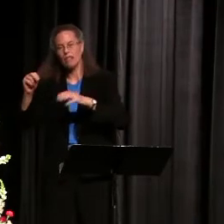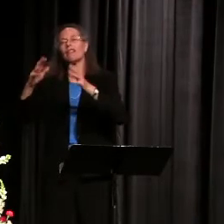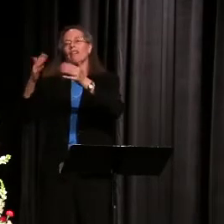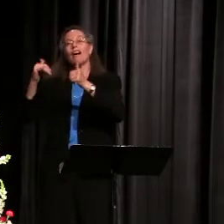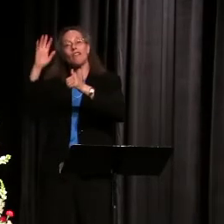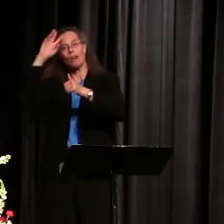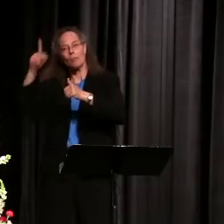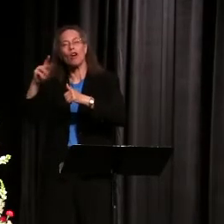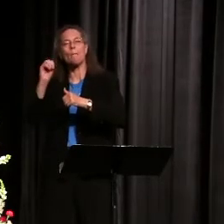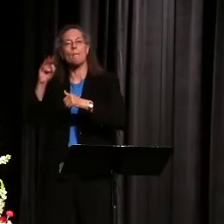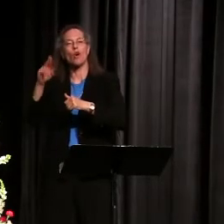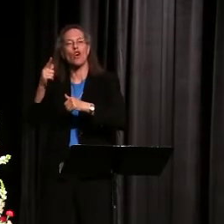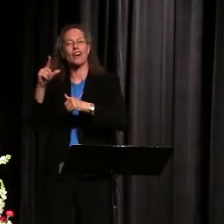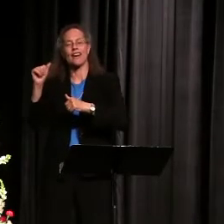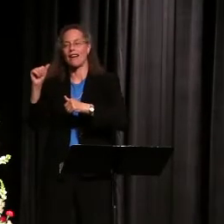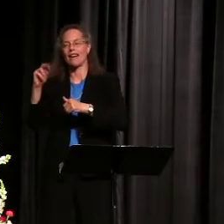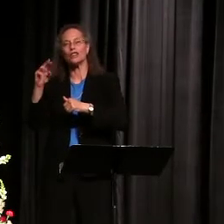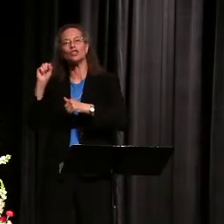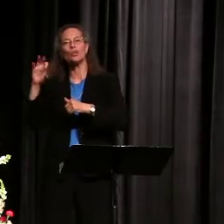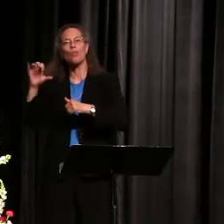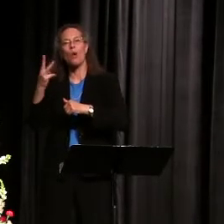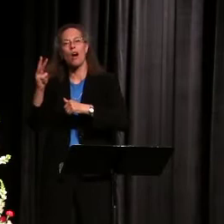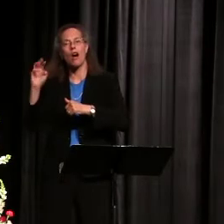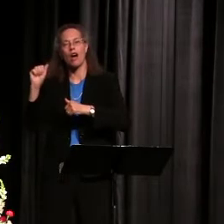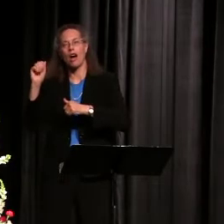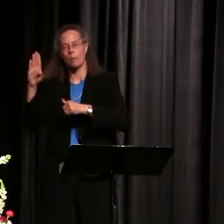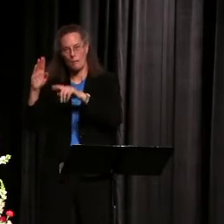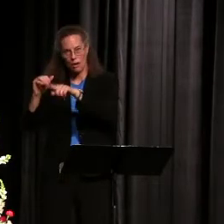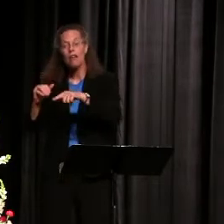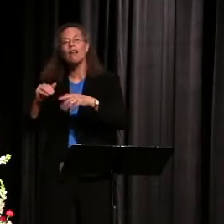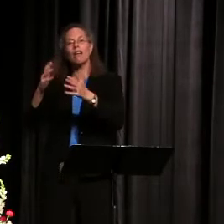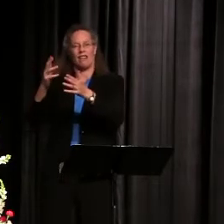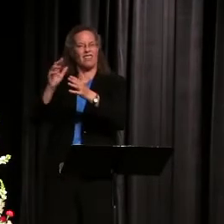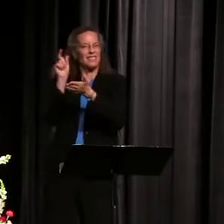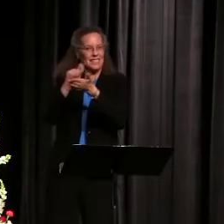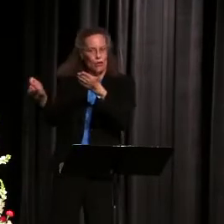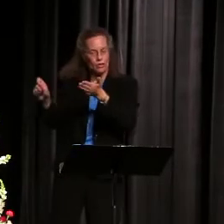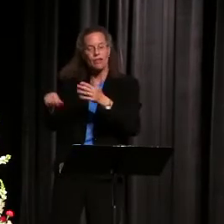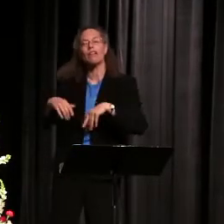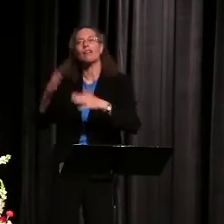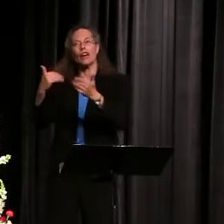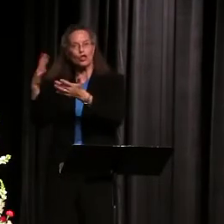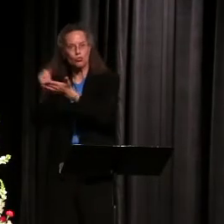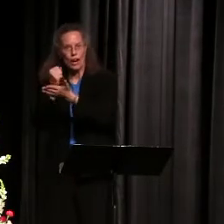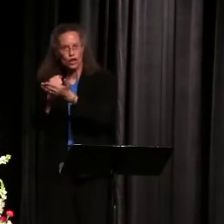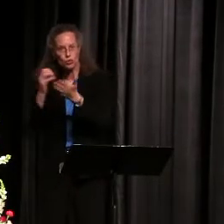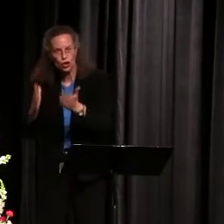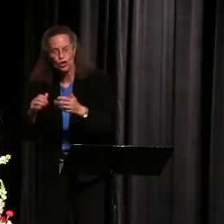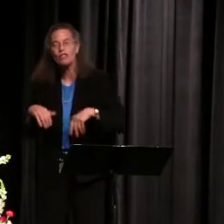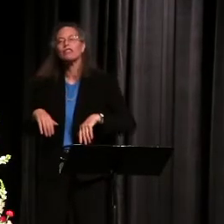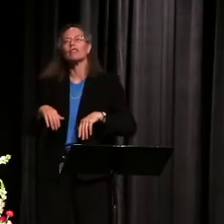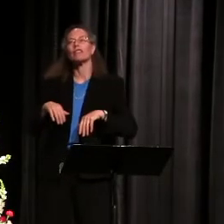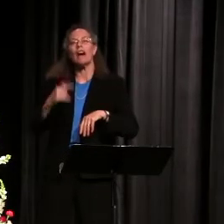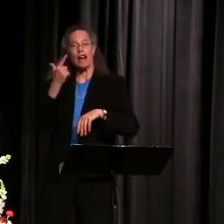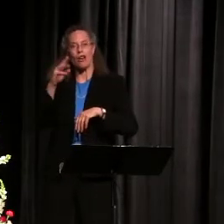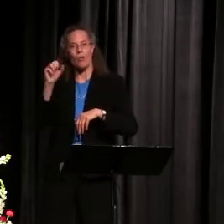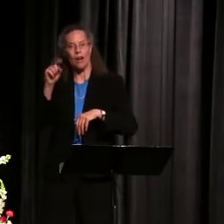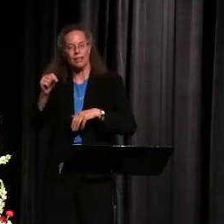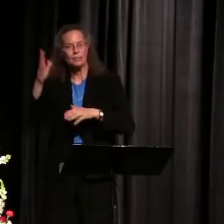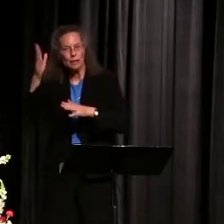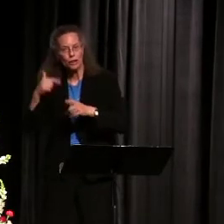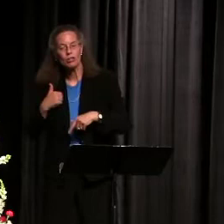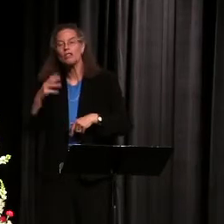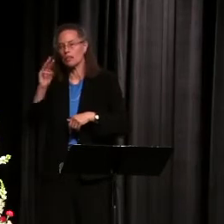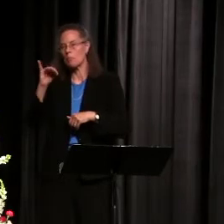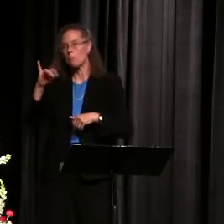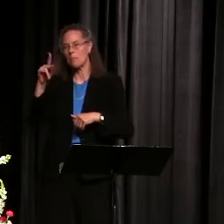Schwab, secretary, Josie Keenan, treasurer, Emily Pollock, our guest speaker, Mr. Michael